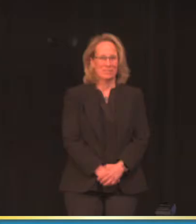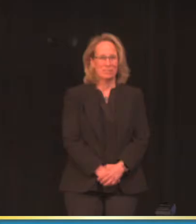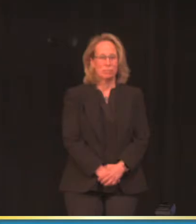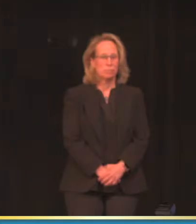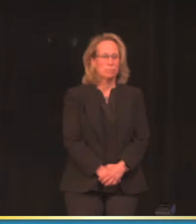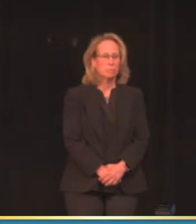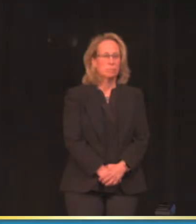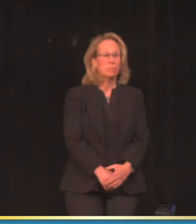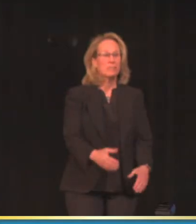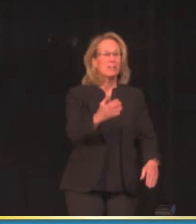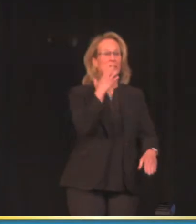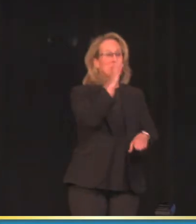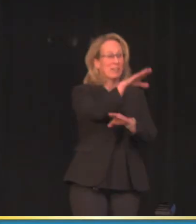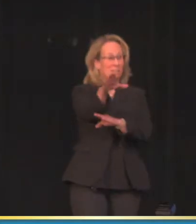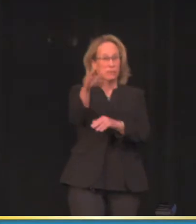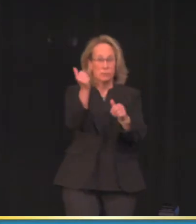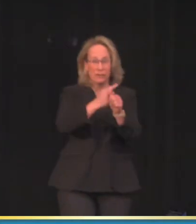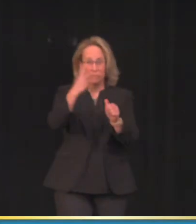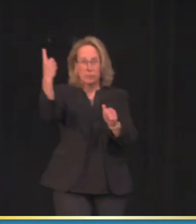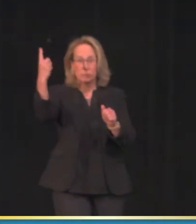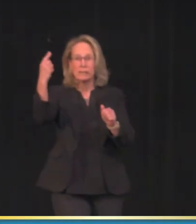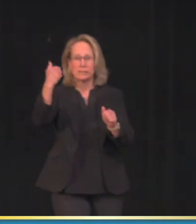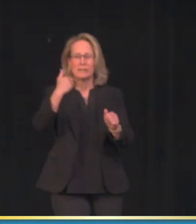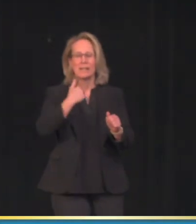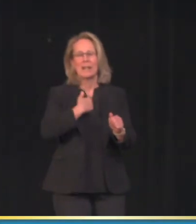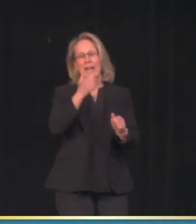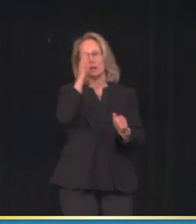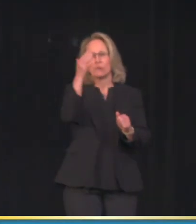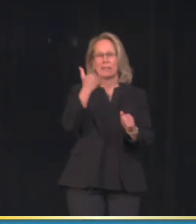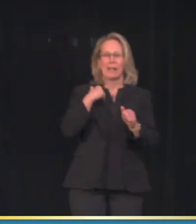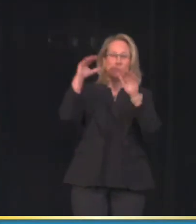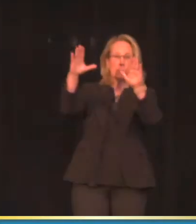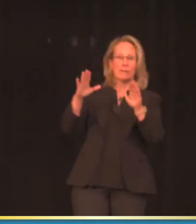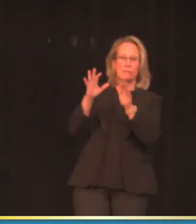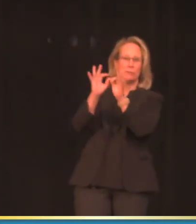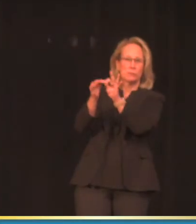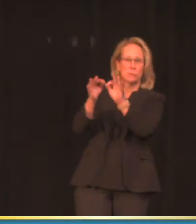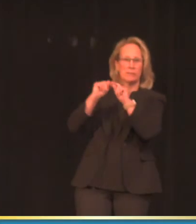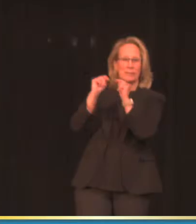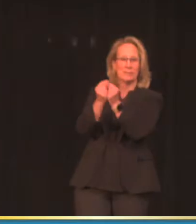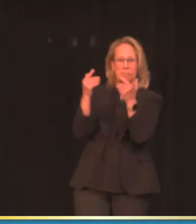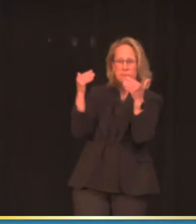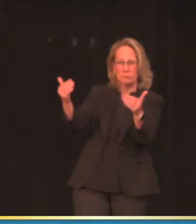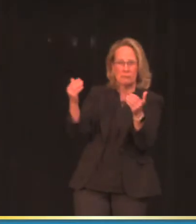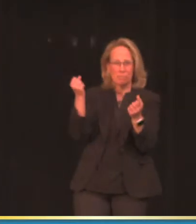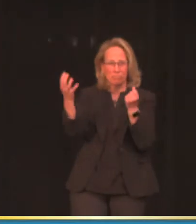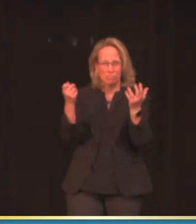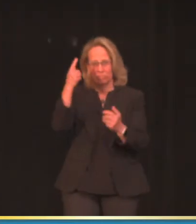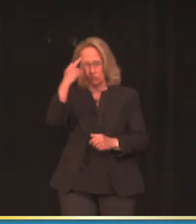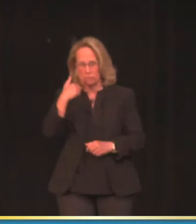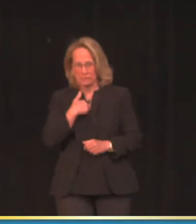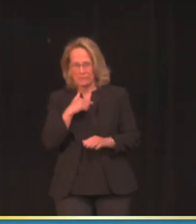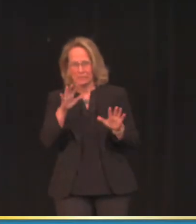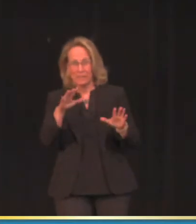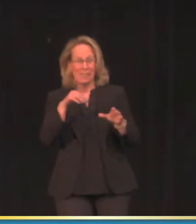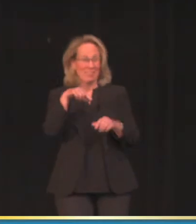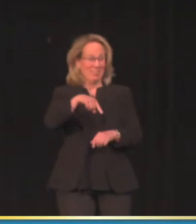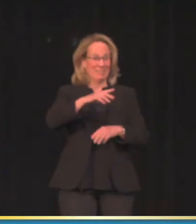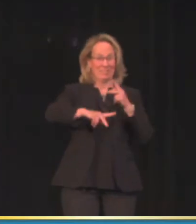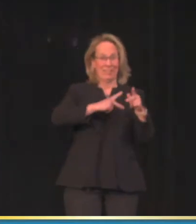Good afternoon, everyone. I'm going to have our wonderful interpreting team start off for me. In these kinds of speeches, I'll be extremely